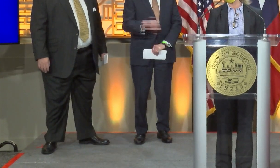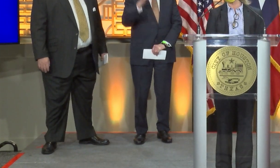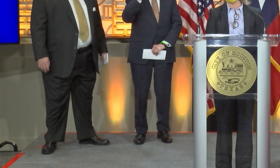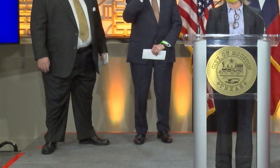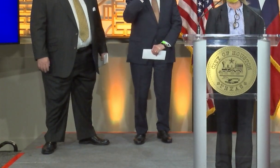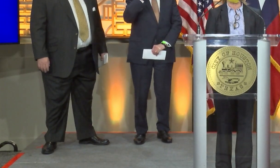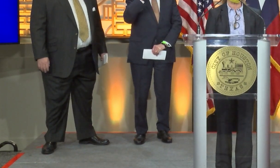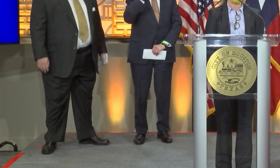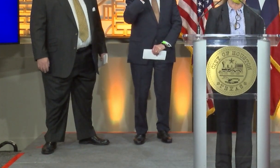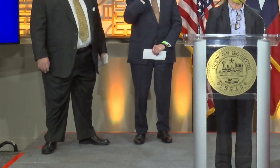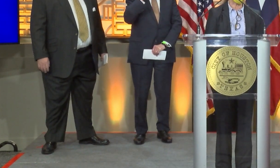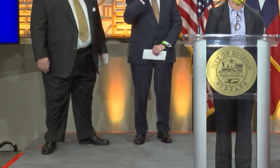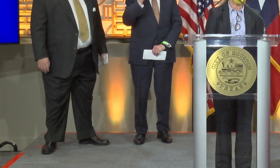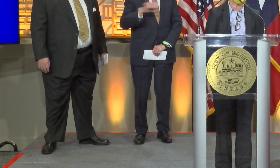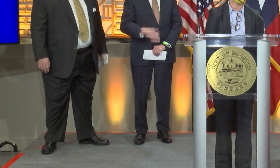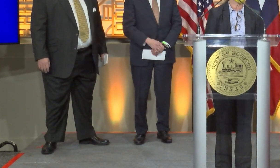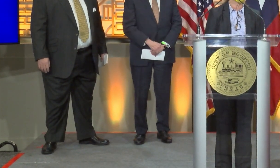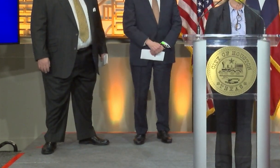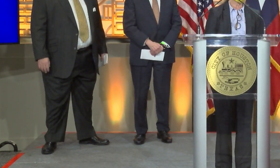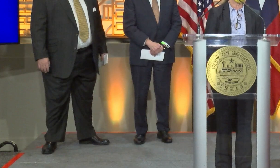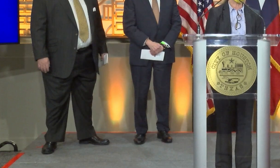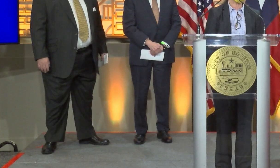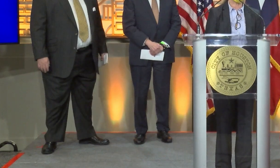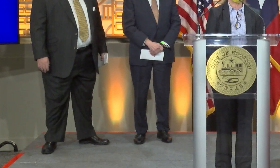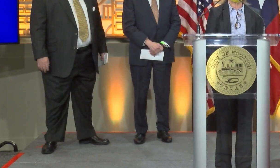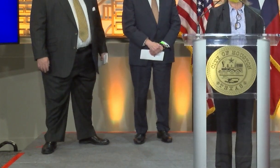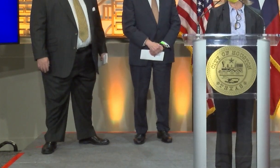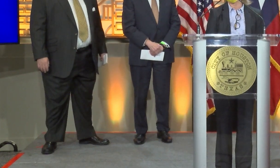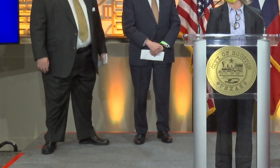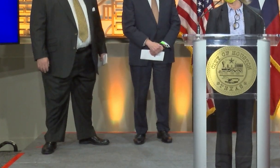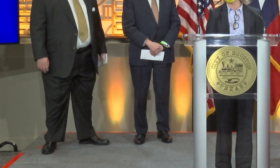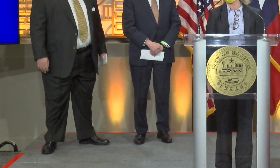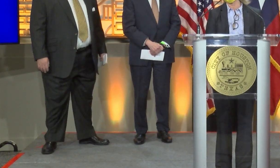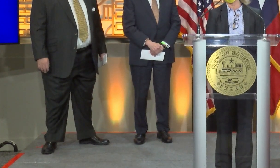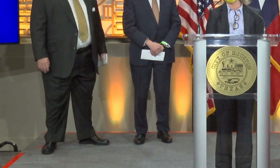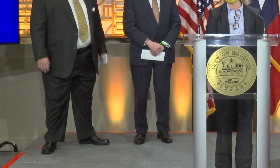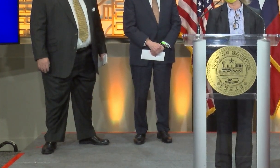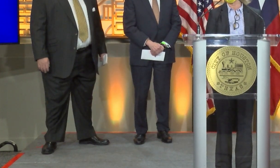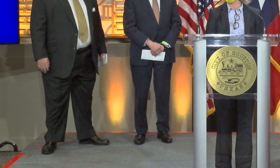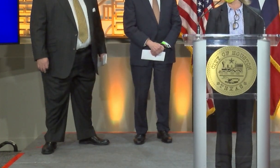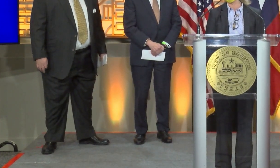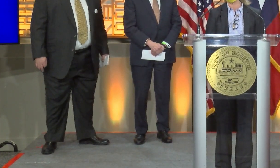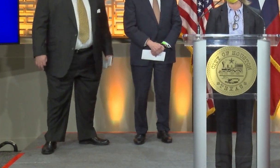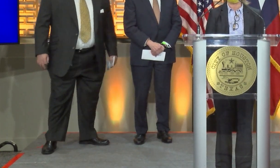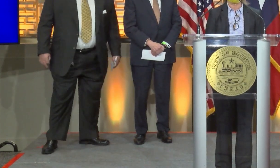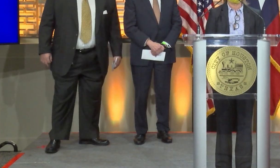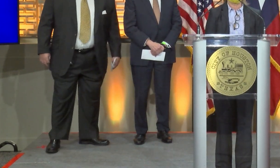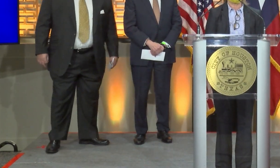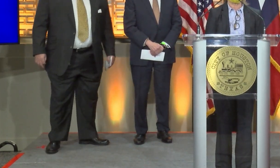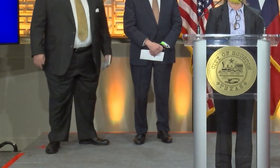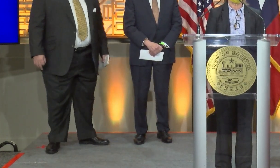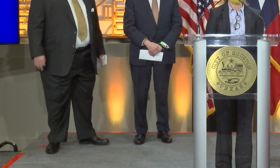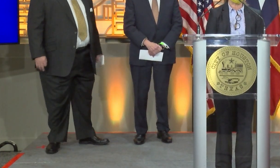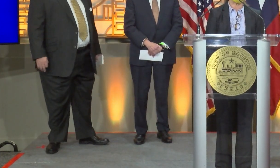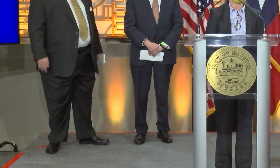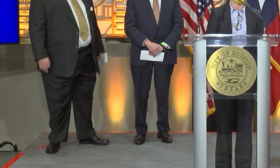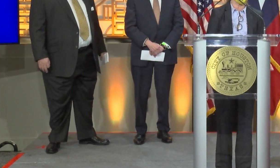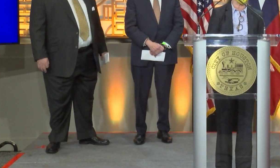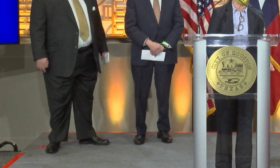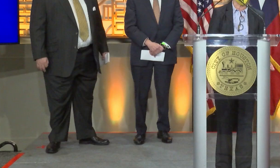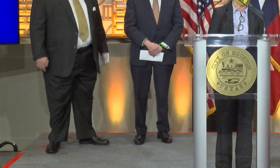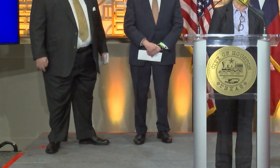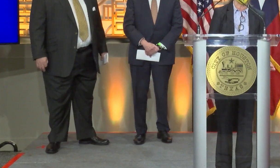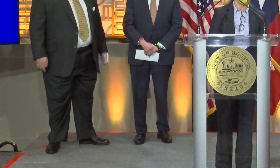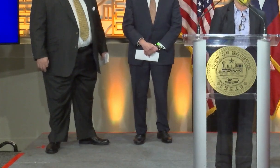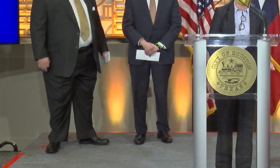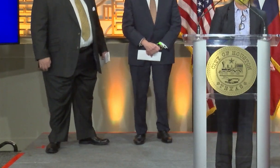all events, whether we're producing them internally or externally by other producers. It is my pleasure to